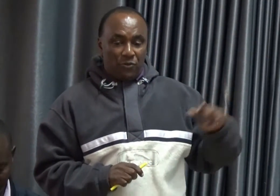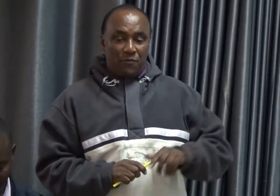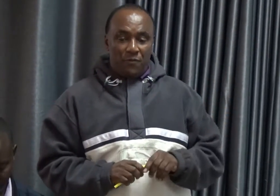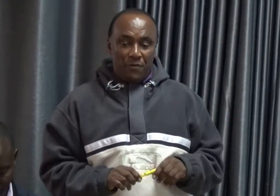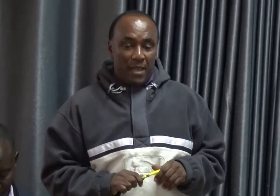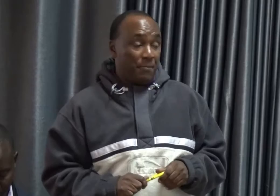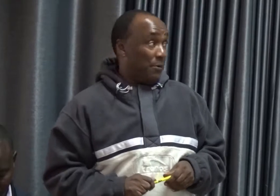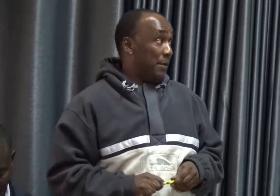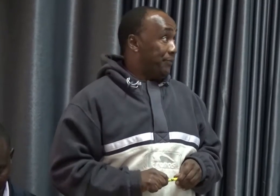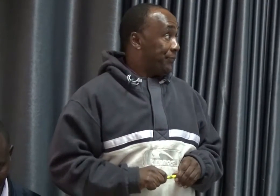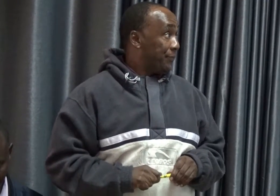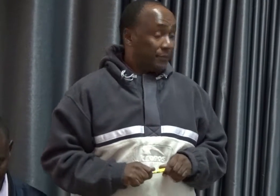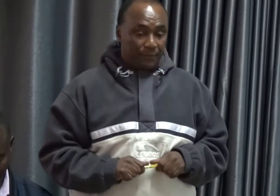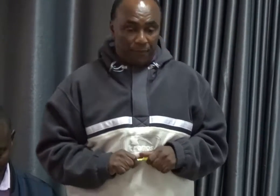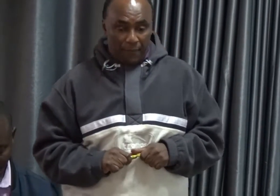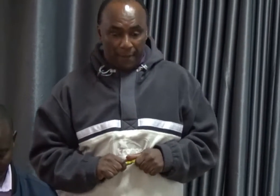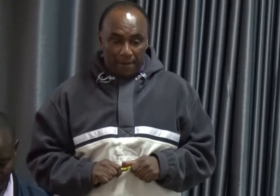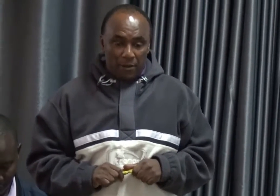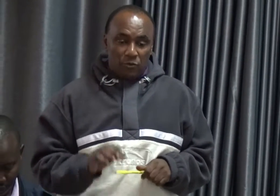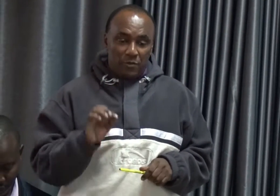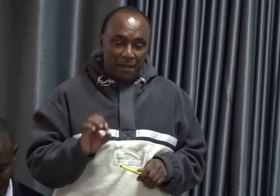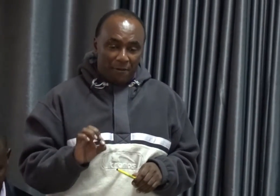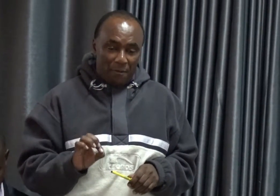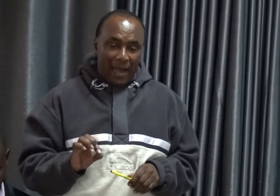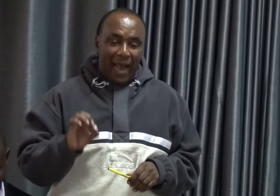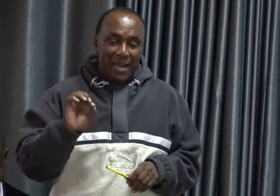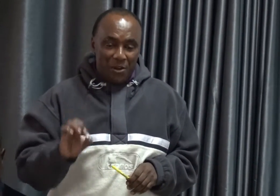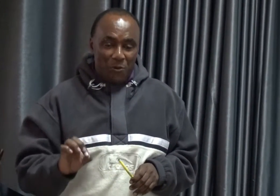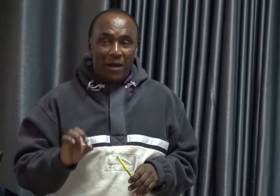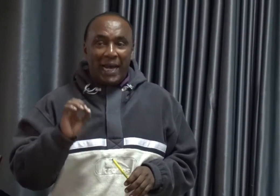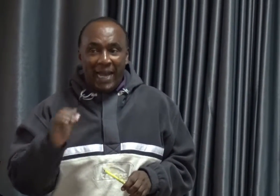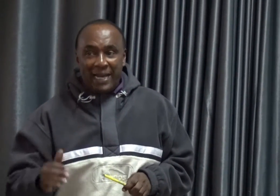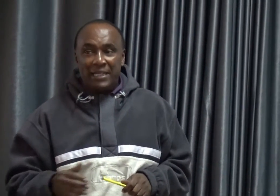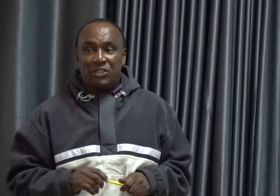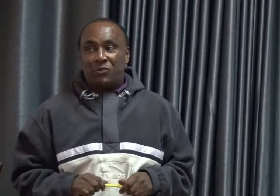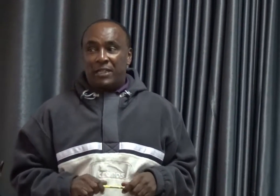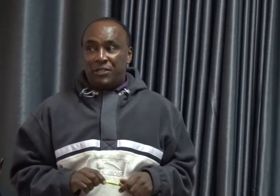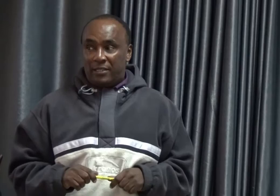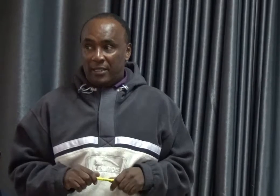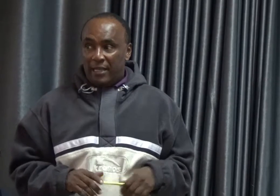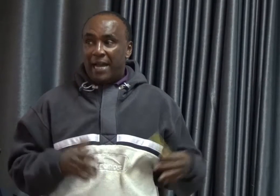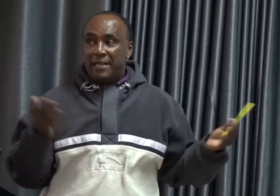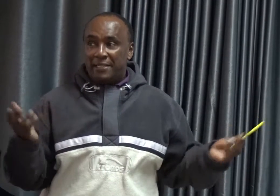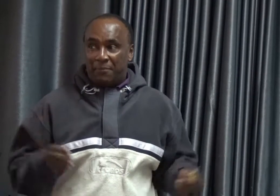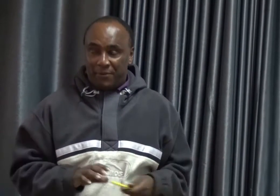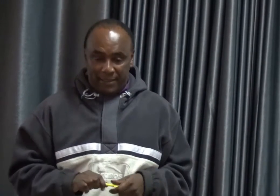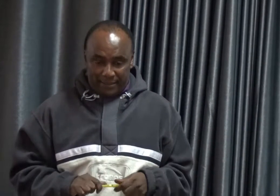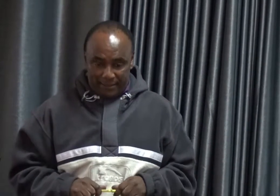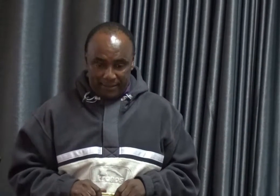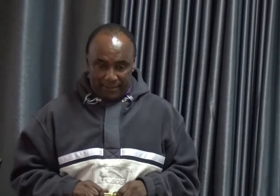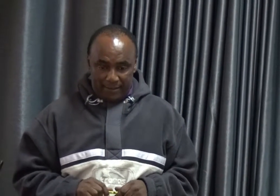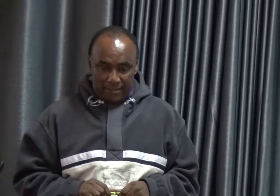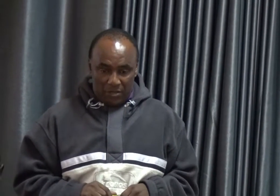to solve their problem, to develop a new learning strategies. Learning is a